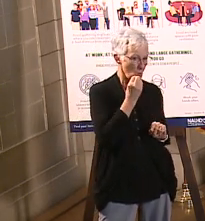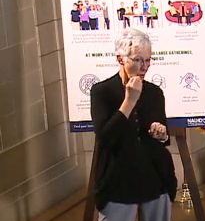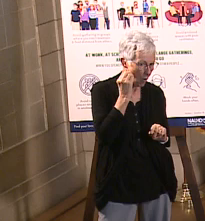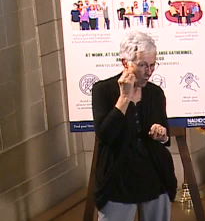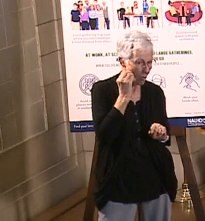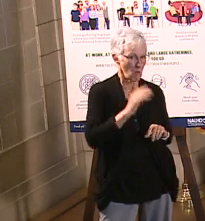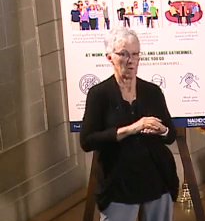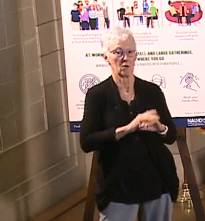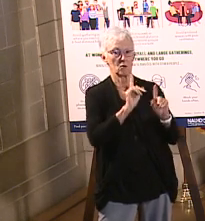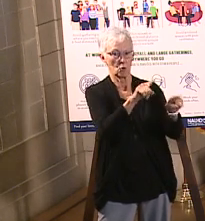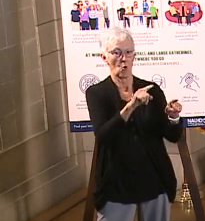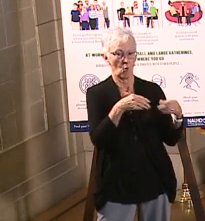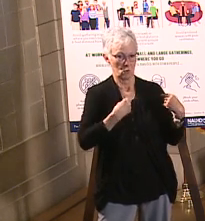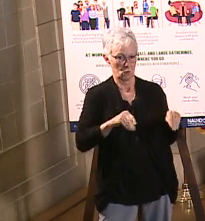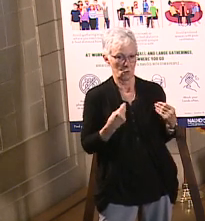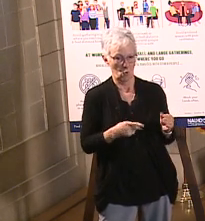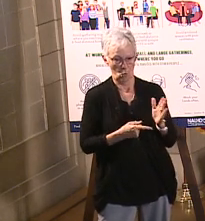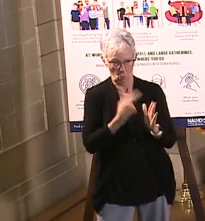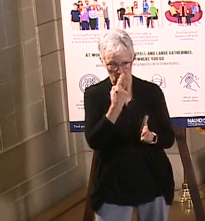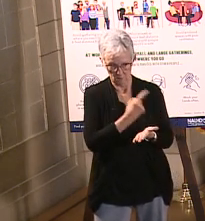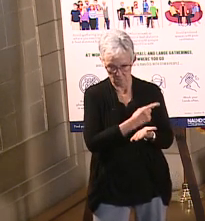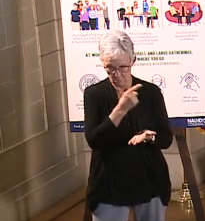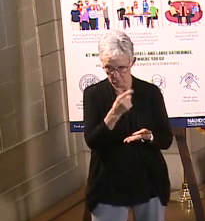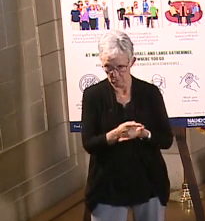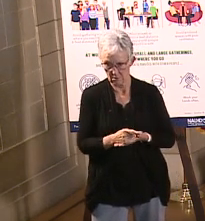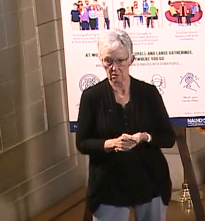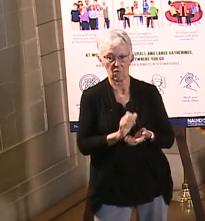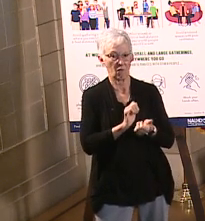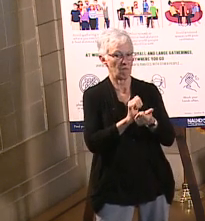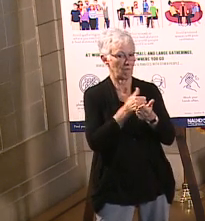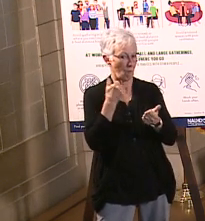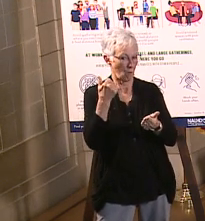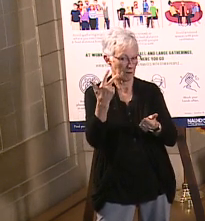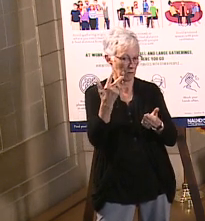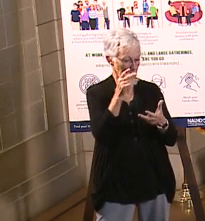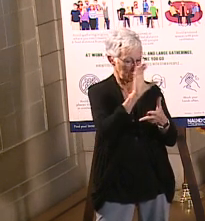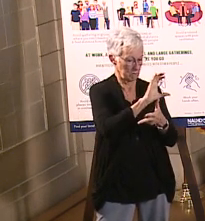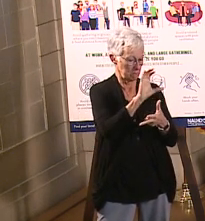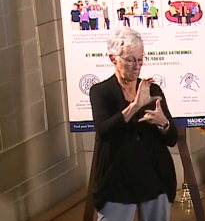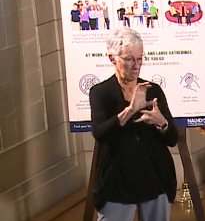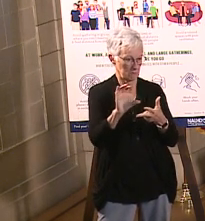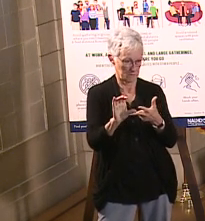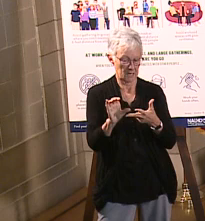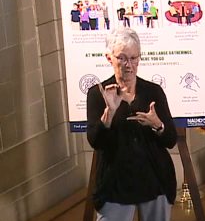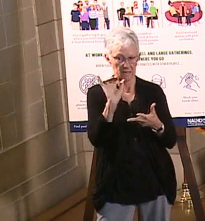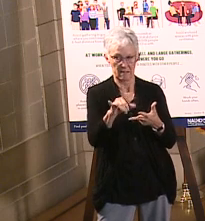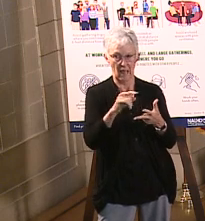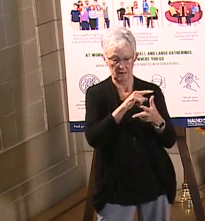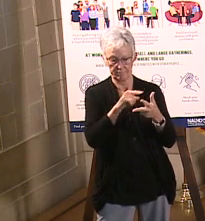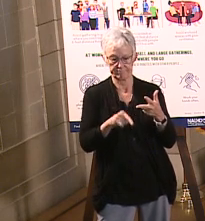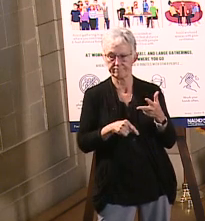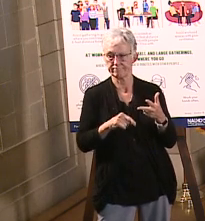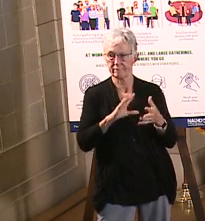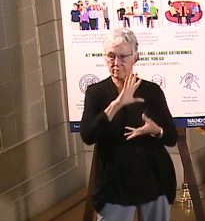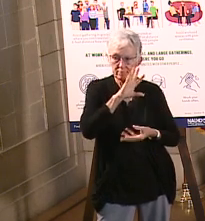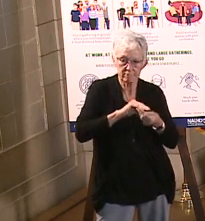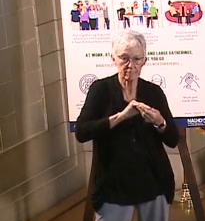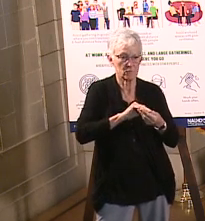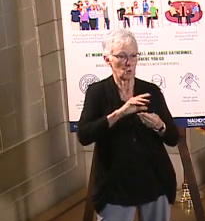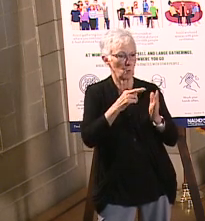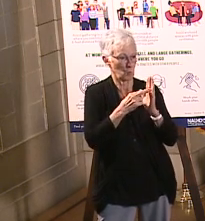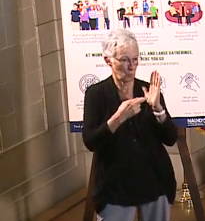yourself. Avoid the 3 C's. These are all things we can do to be able to help slow the spread of the virus and ultimately make sure we protect our